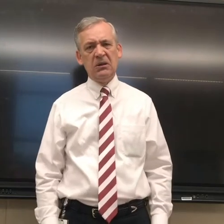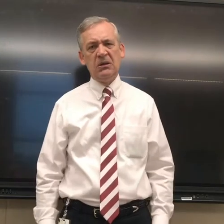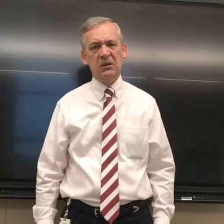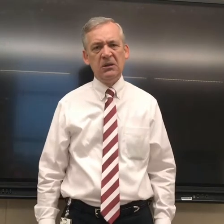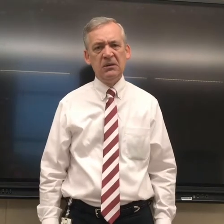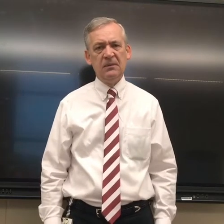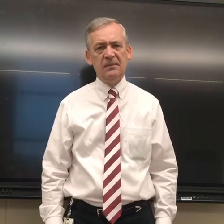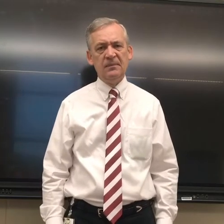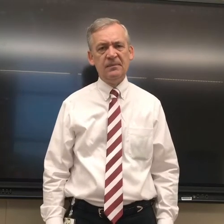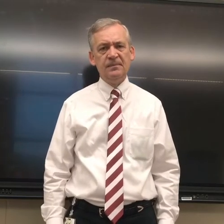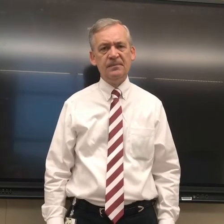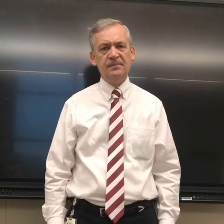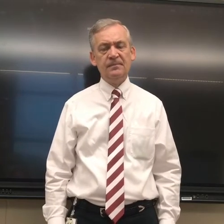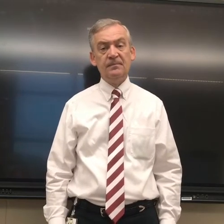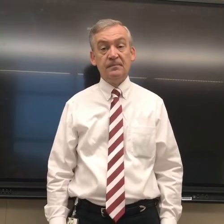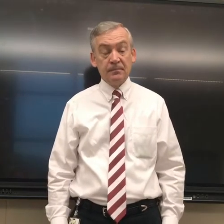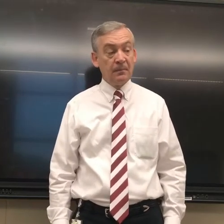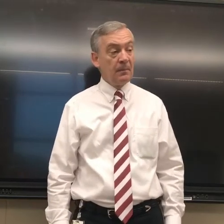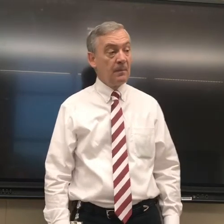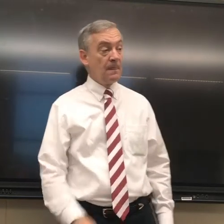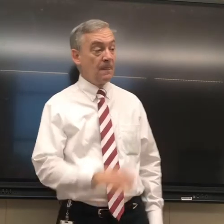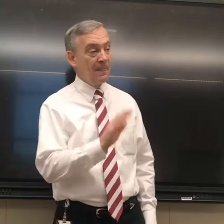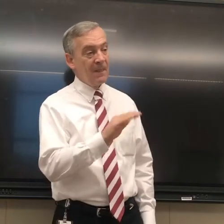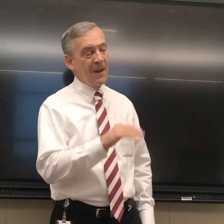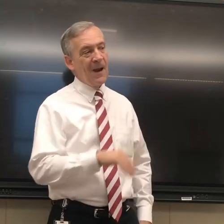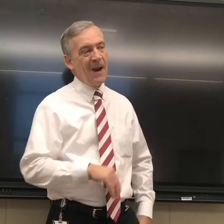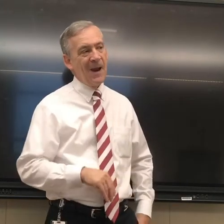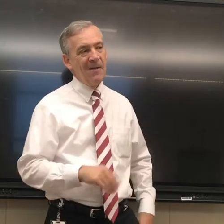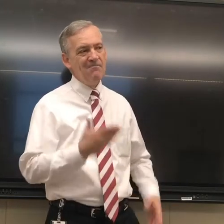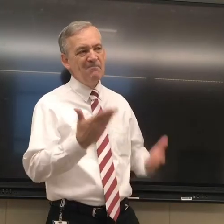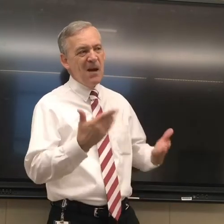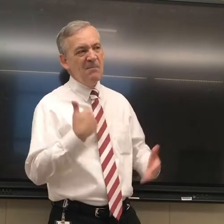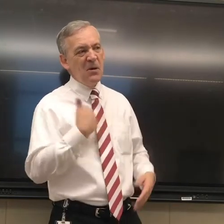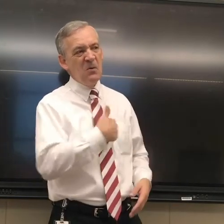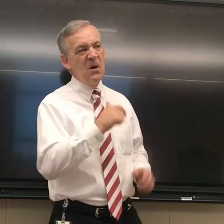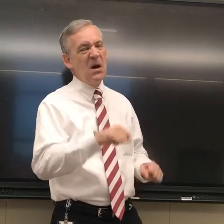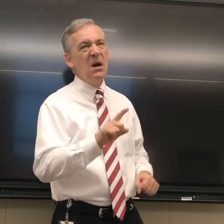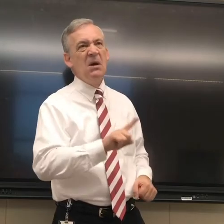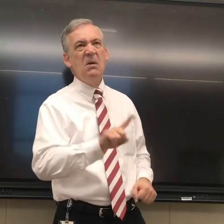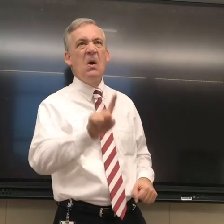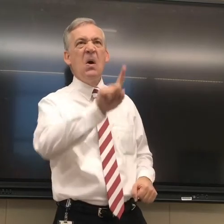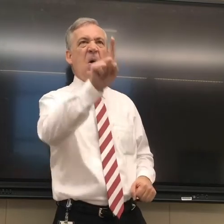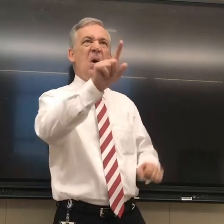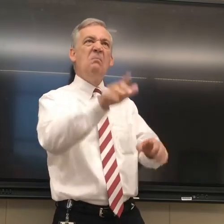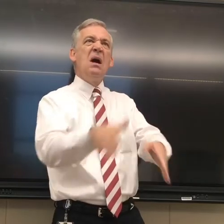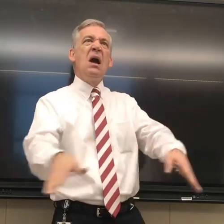"Let's go see, can we find some locusts on the hill?" someone suggested.